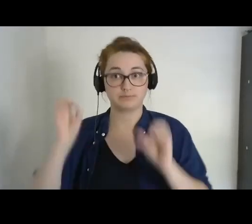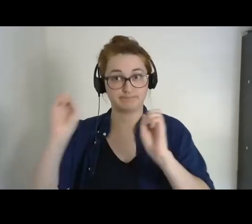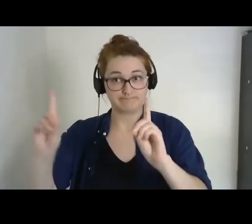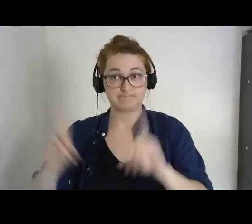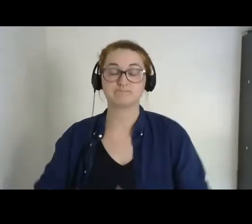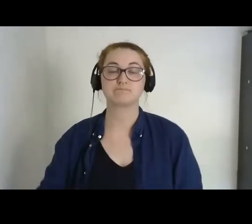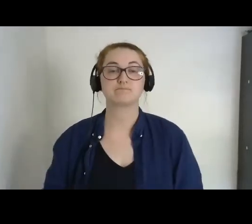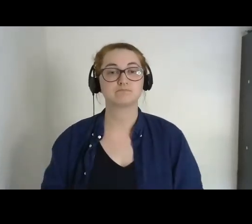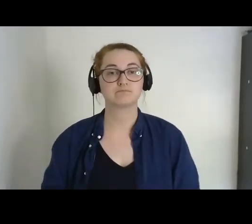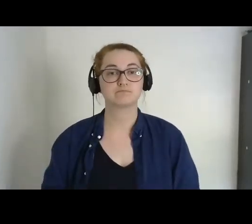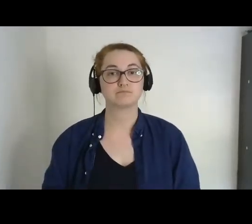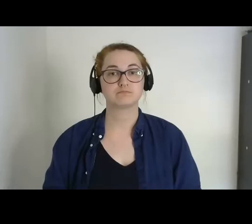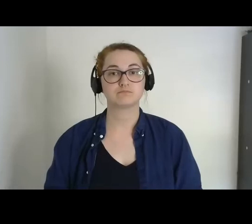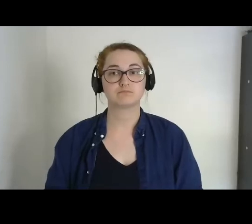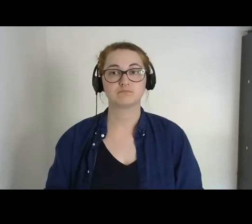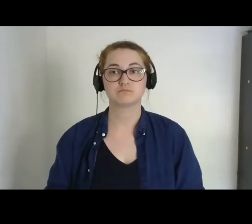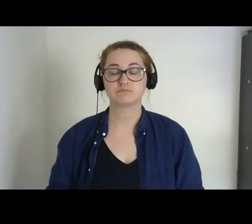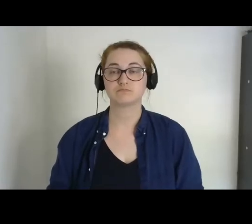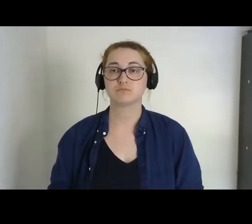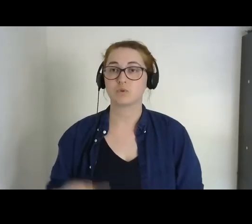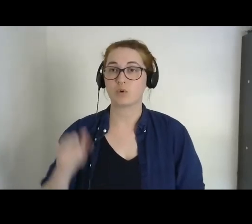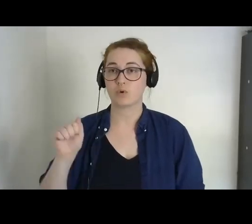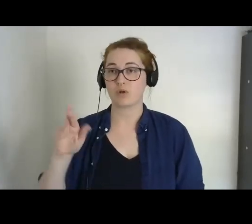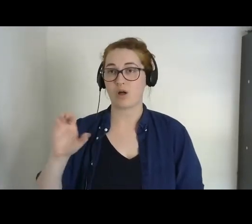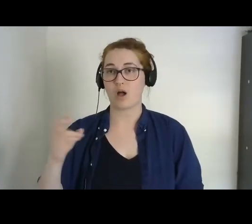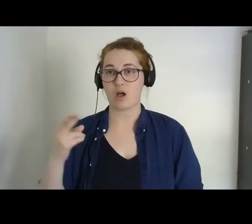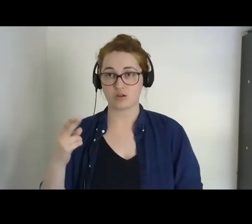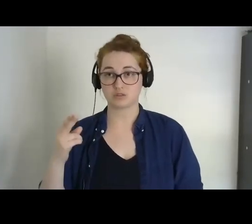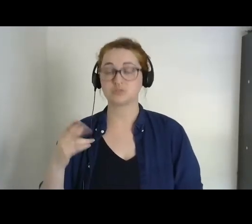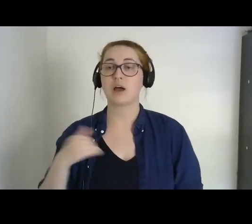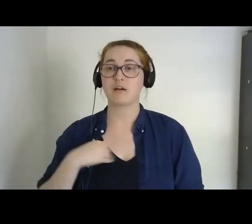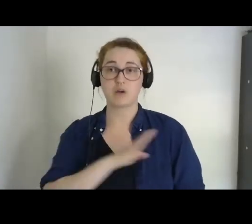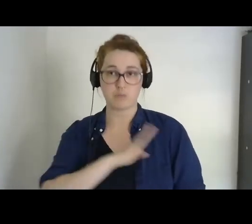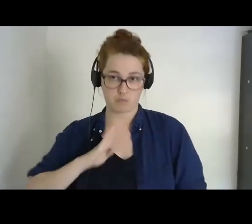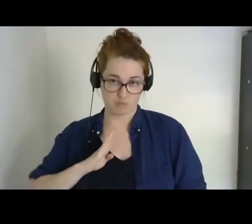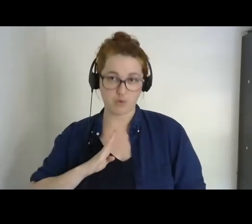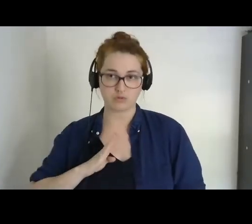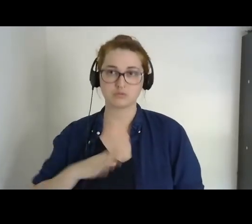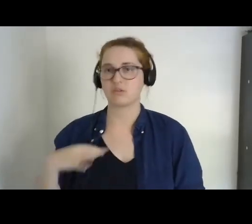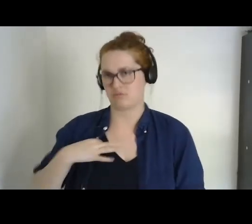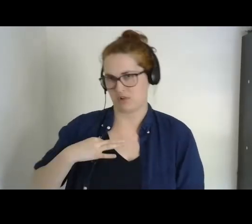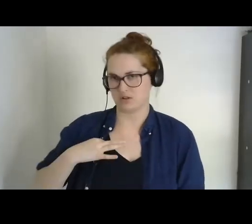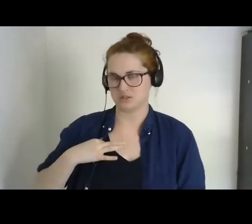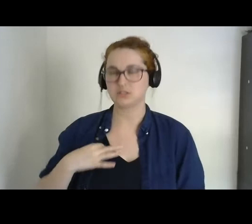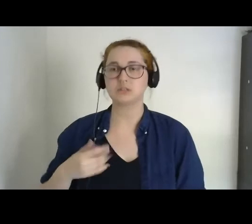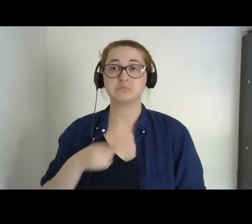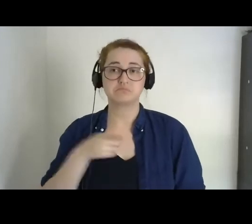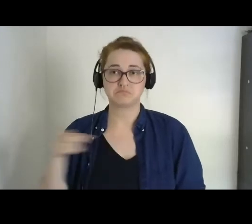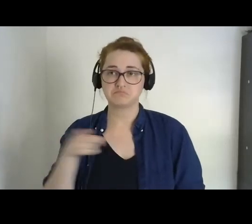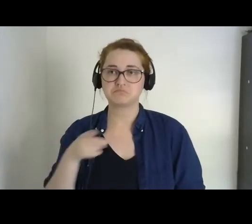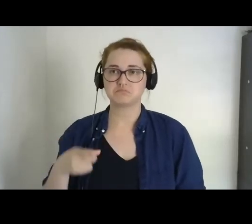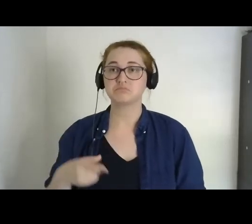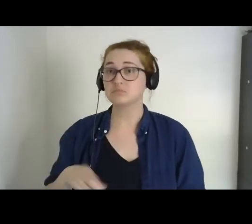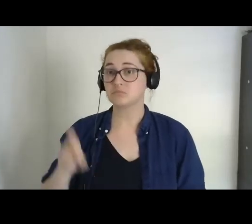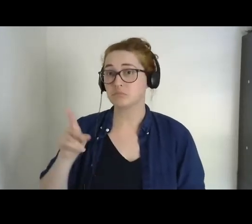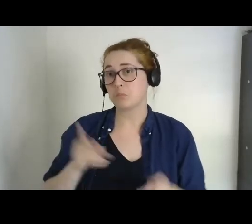is governed by a volunteer board of directors, and the majority of our directors are persons with disabilities. That's really